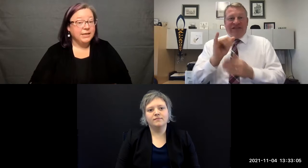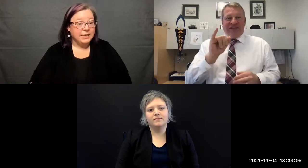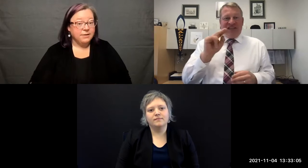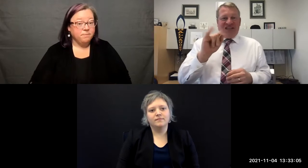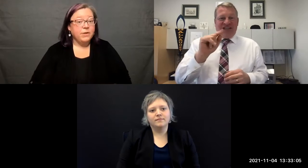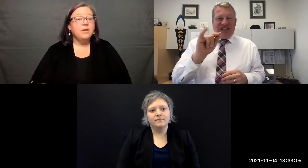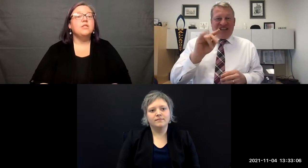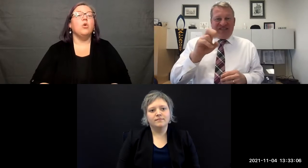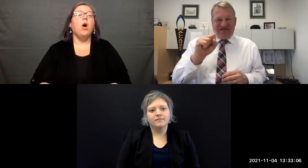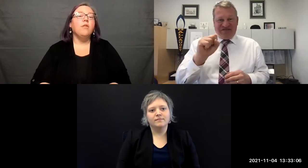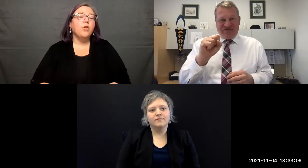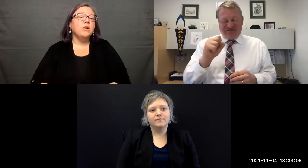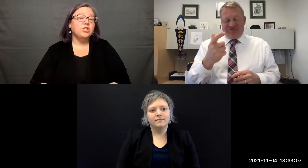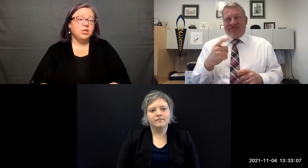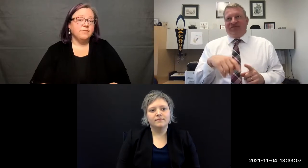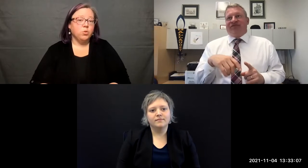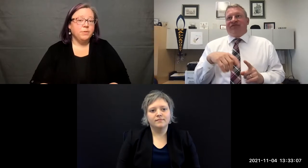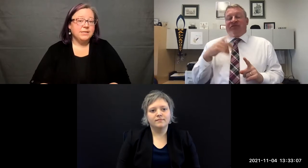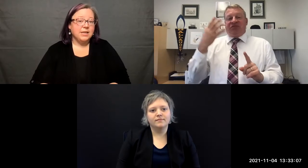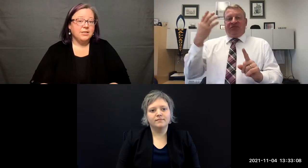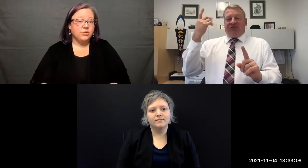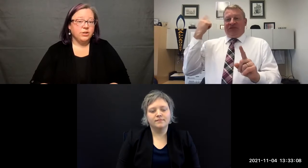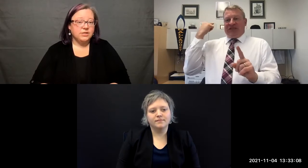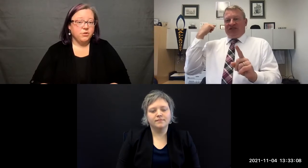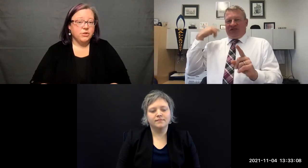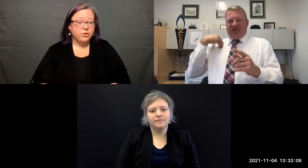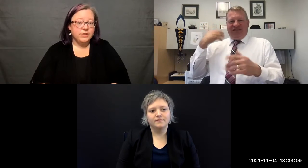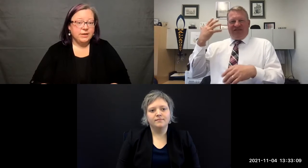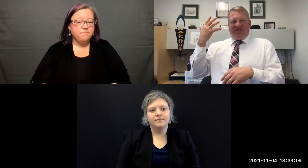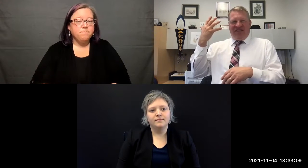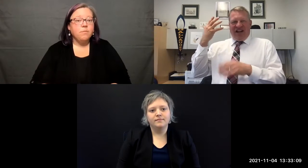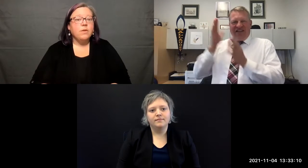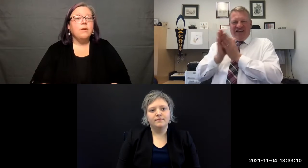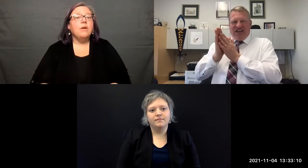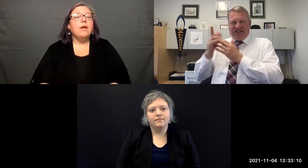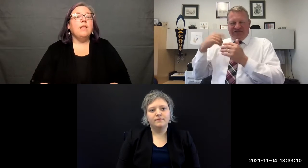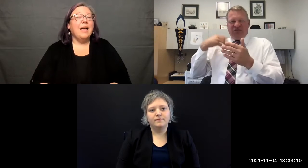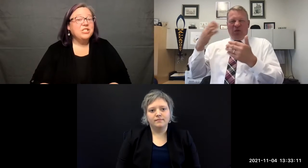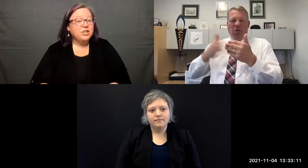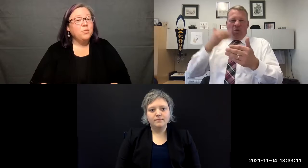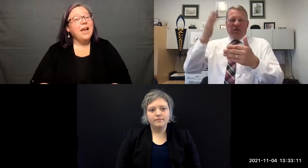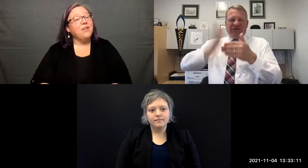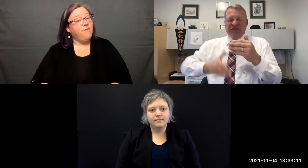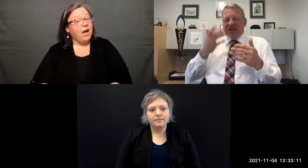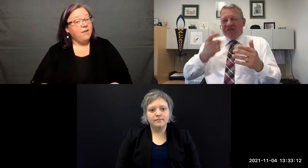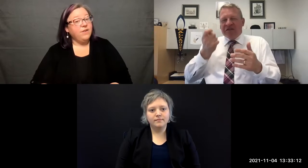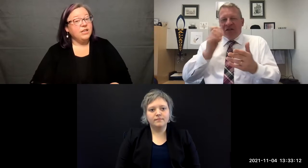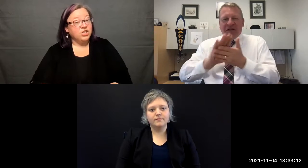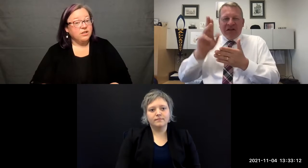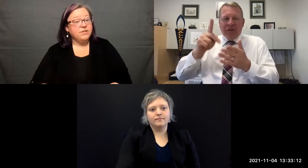planning. So all of our initiatives will be discussed during this first Thursday. Last year, we had 5 initiatives and